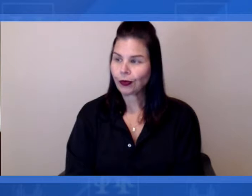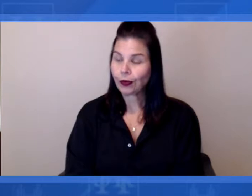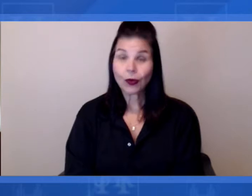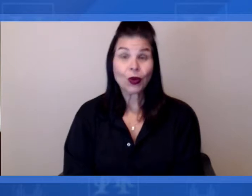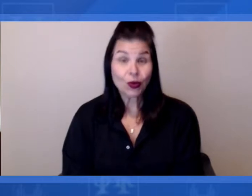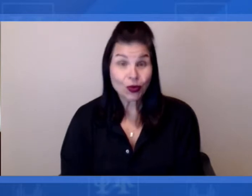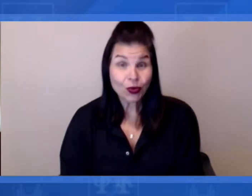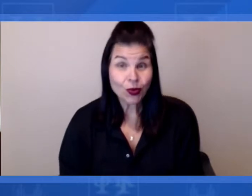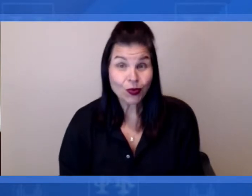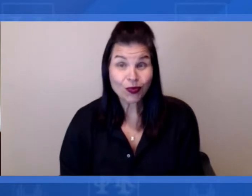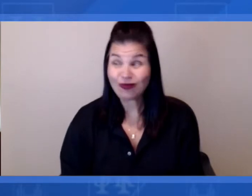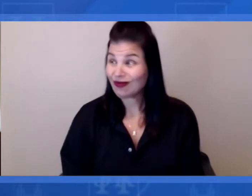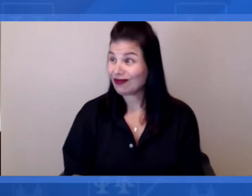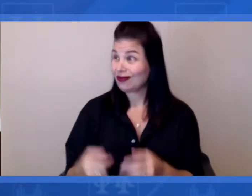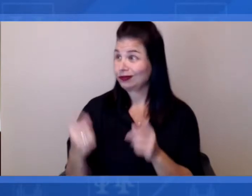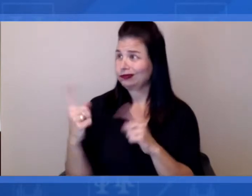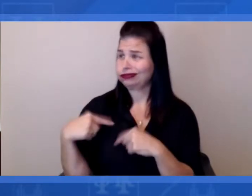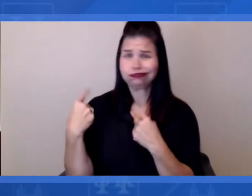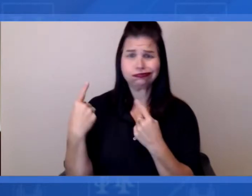This has been an eventful year